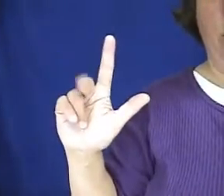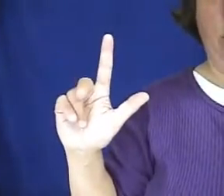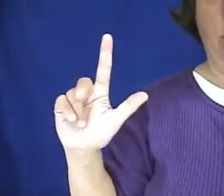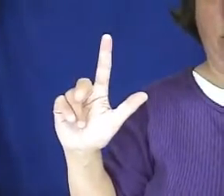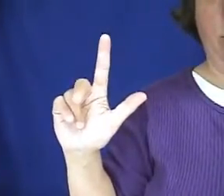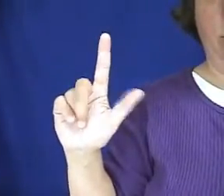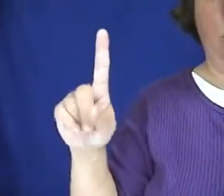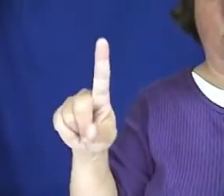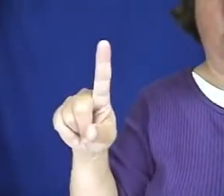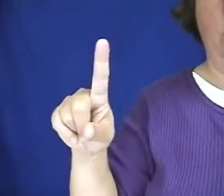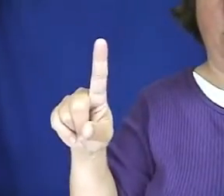123,